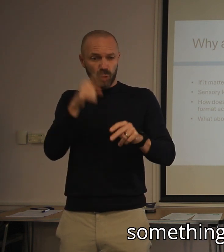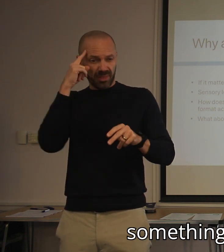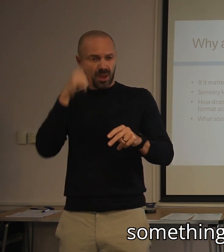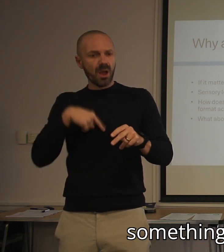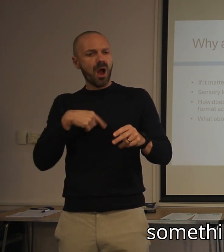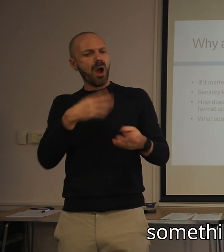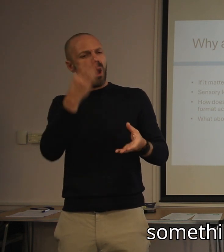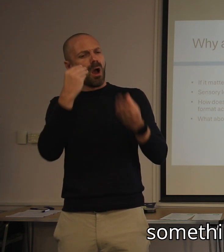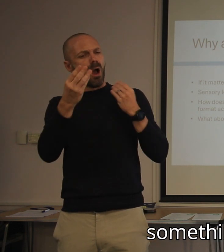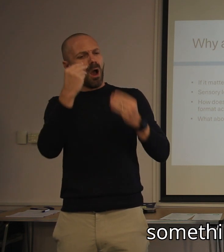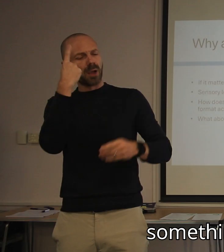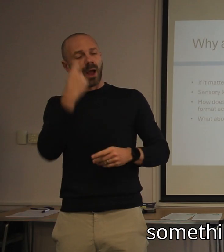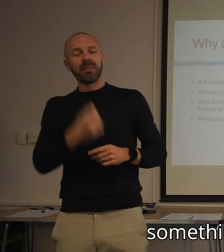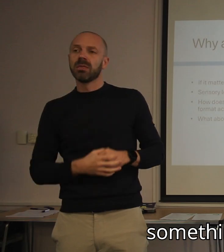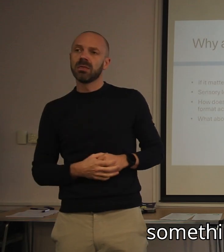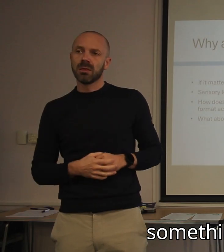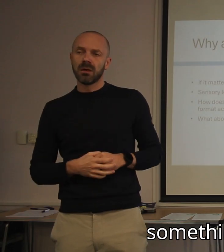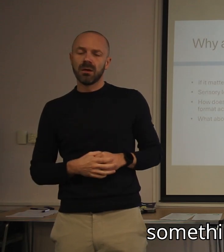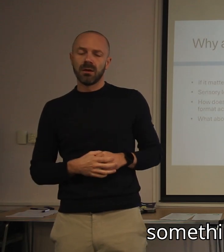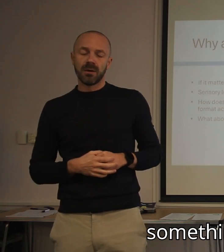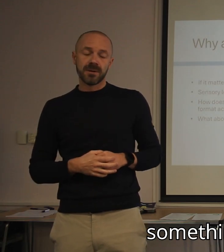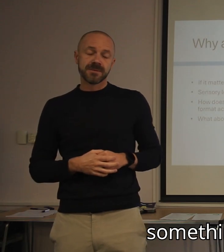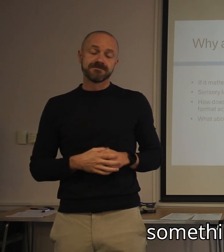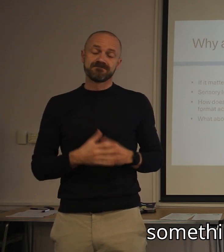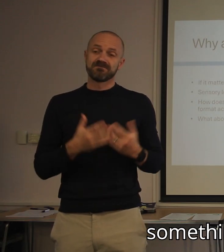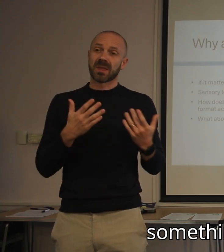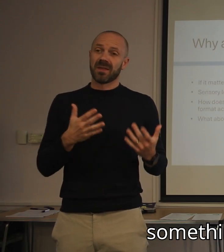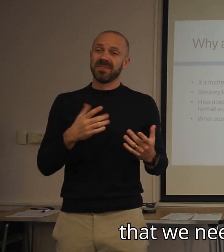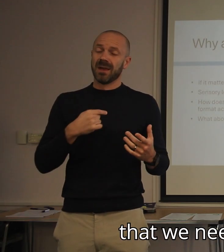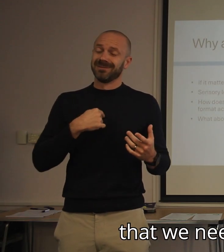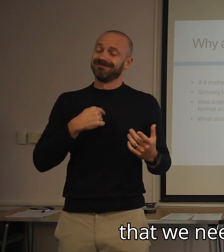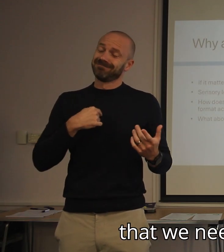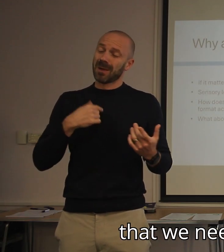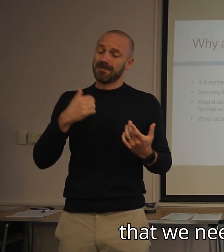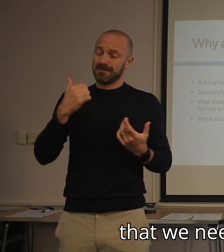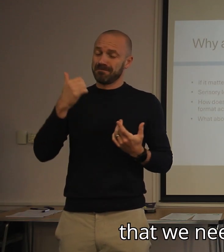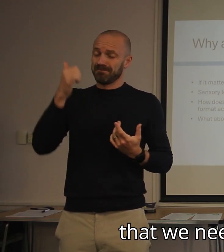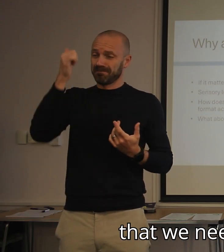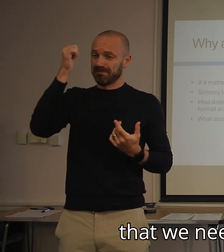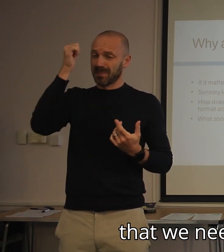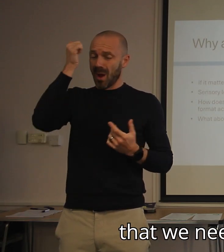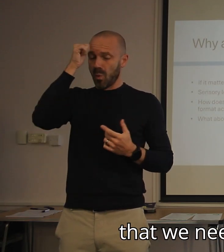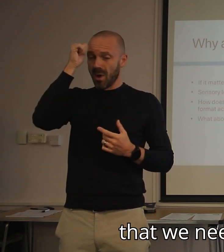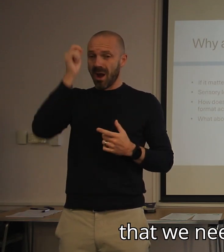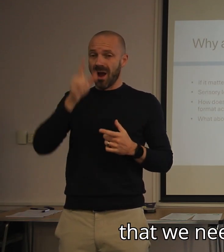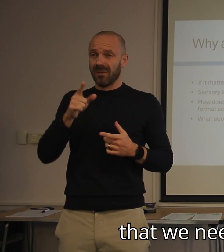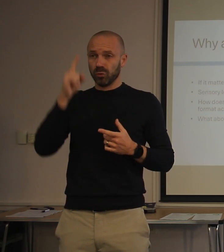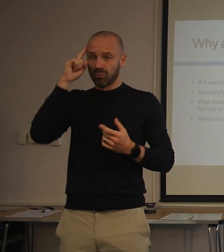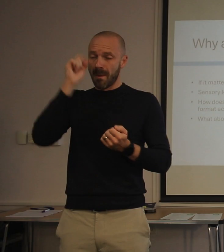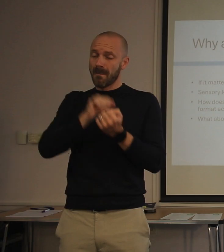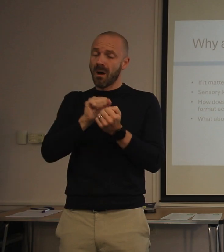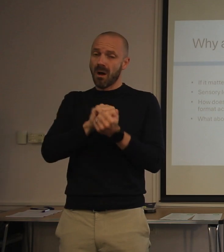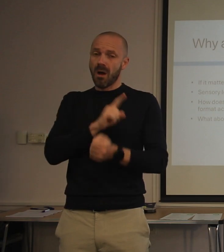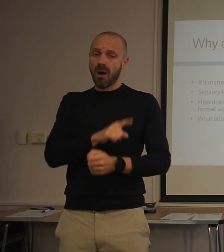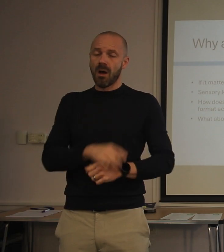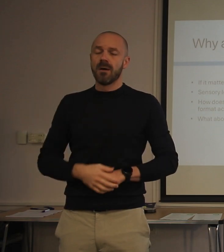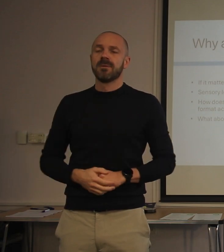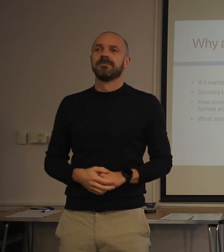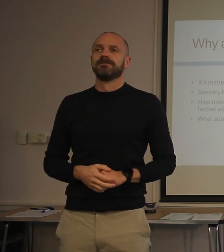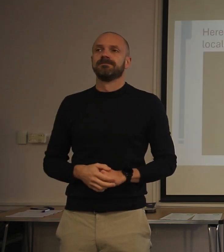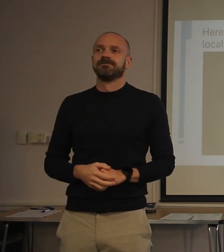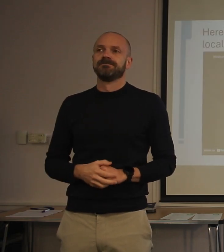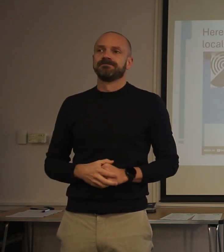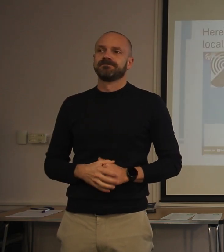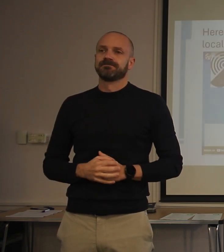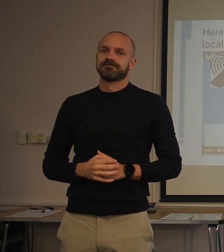So I think that's something that I'm quite aware that we need to keep in mind as well.